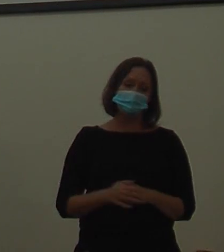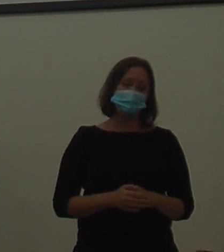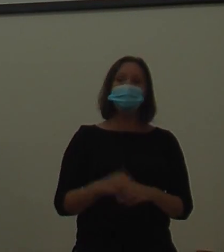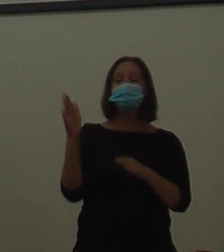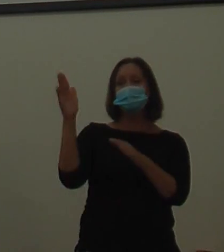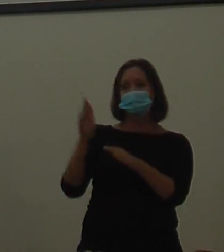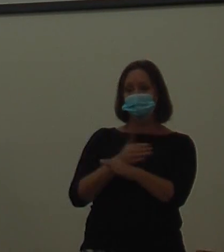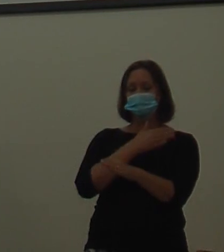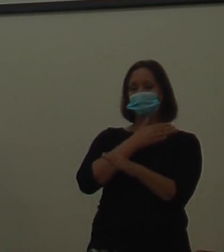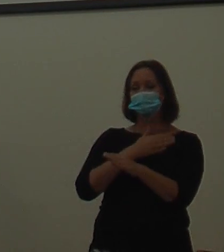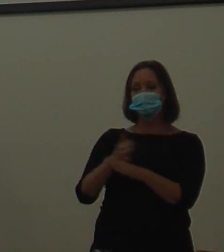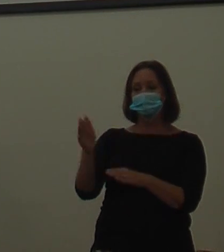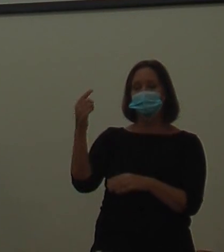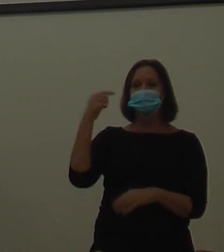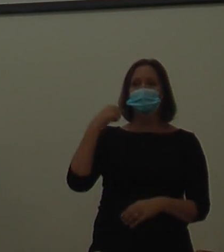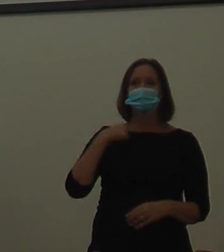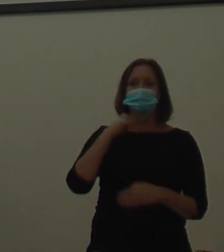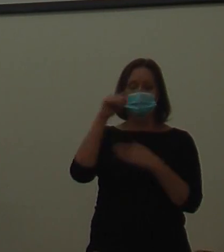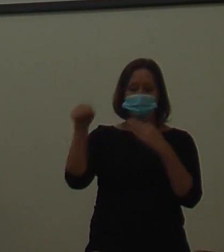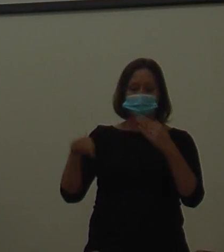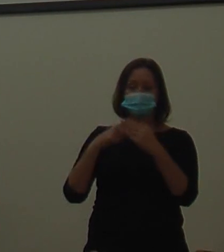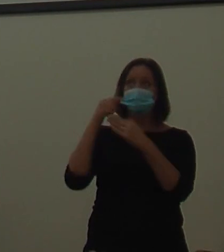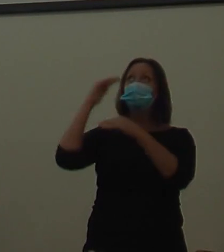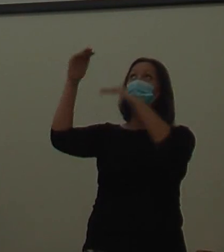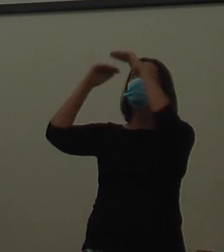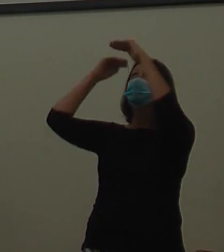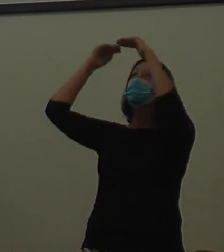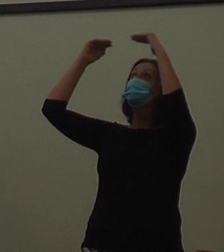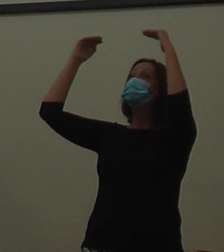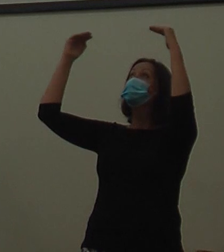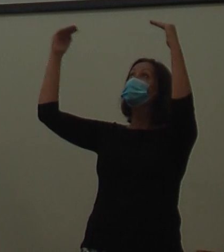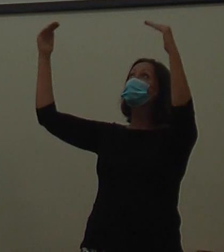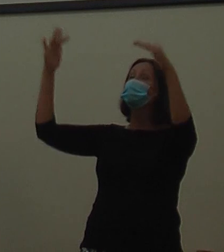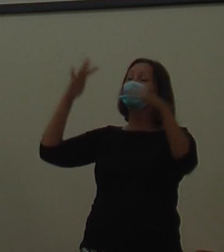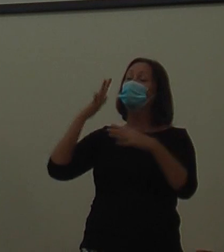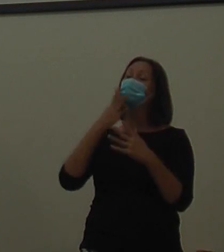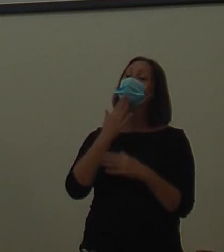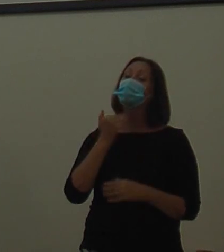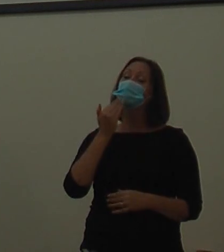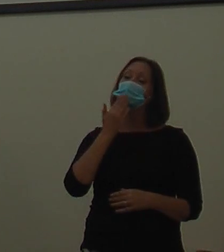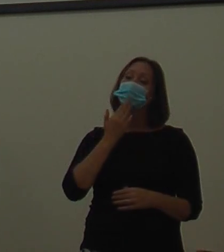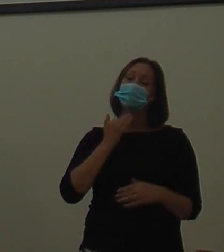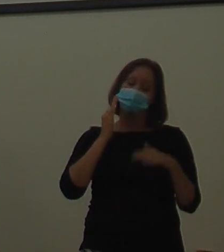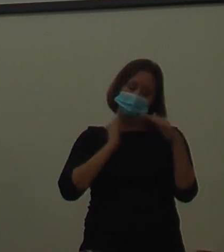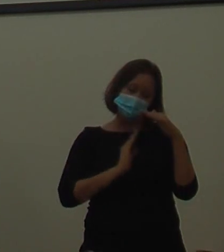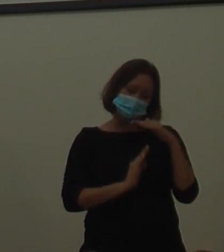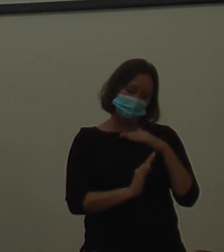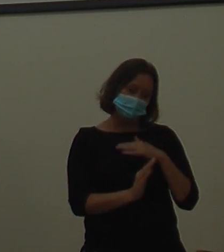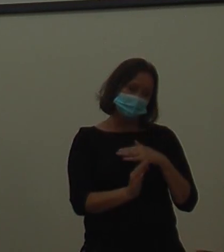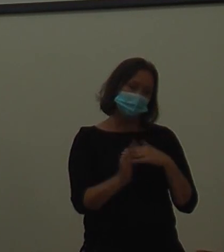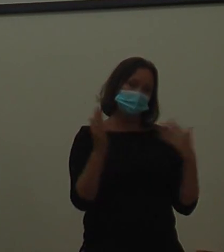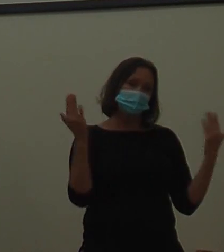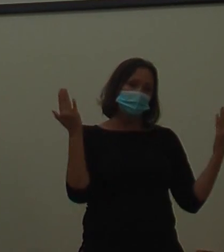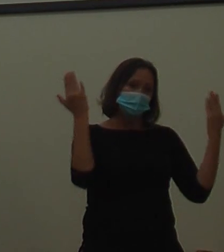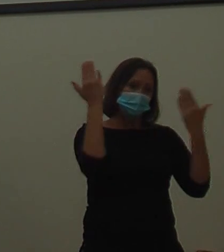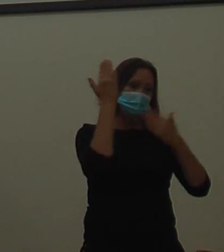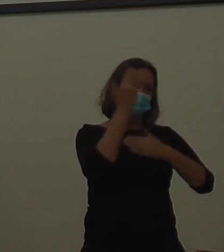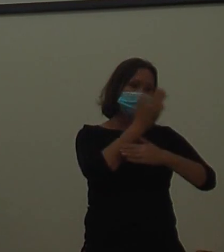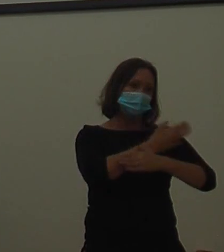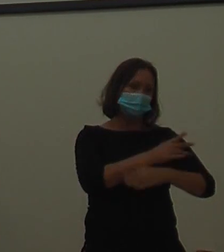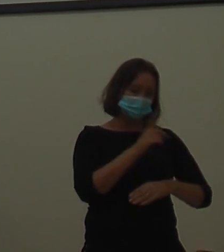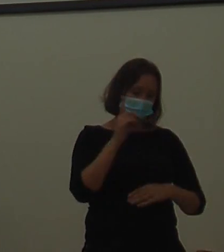Sing to me of heaven tenderly and low, till the shadow